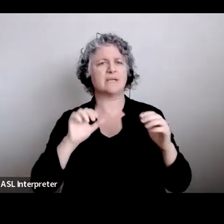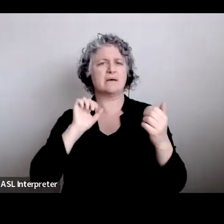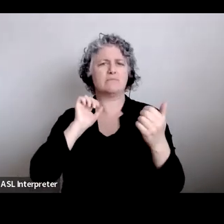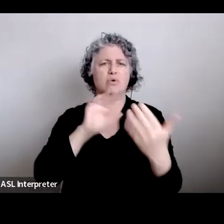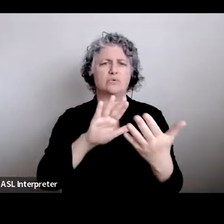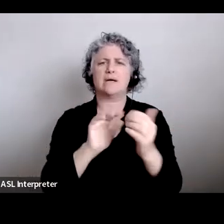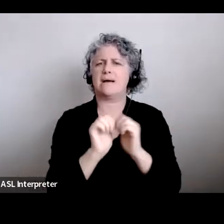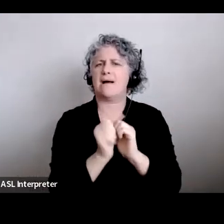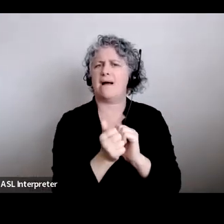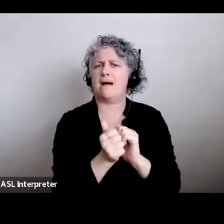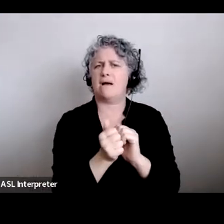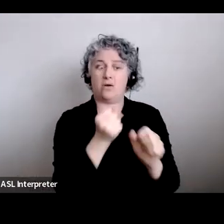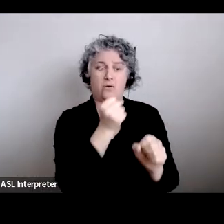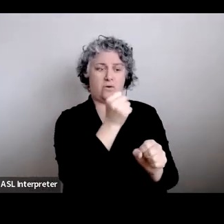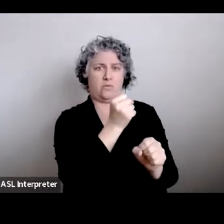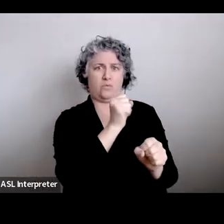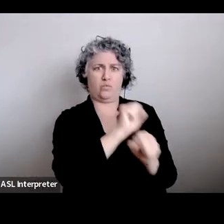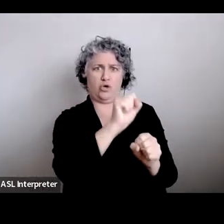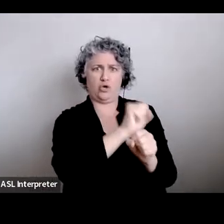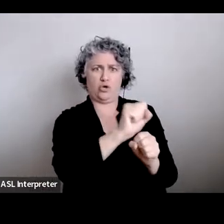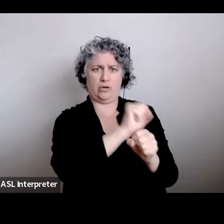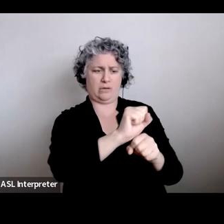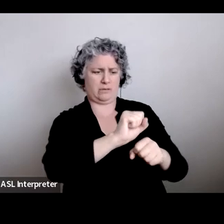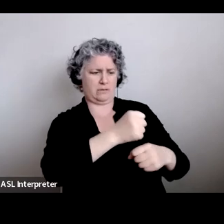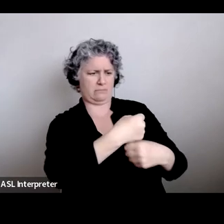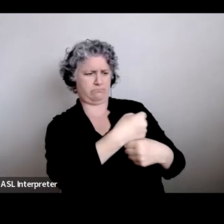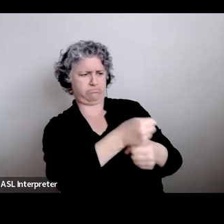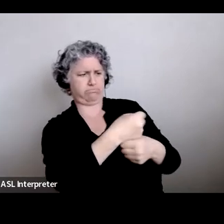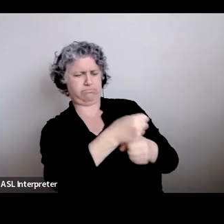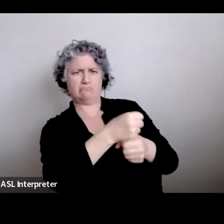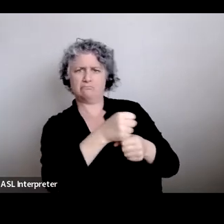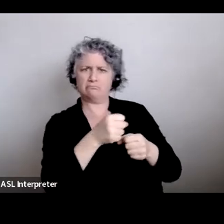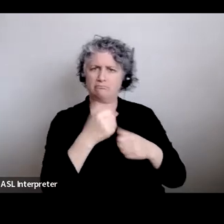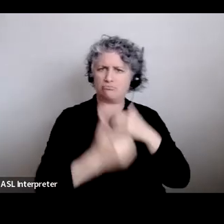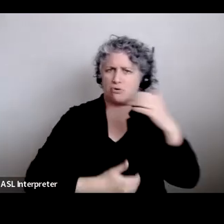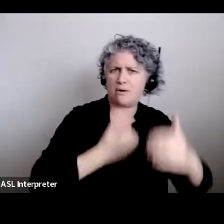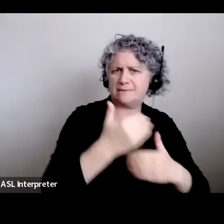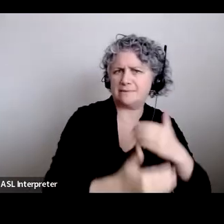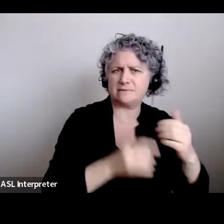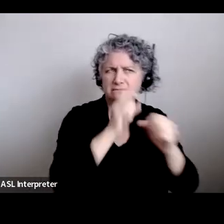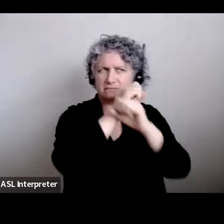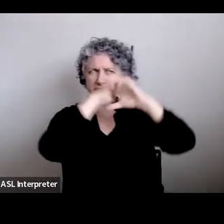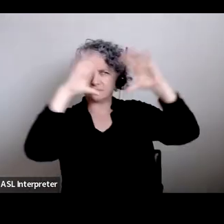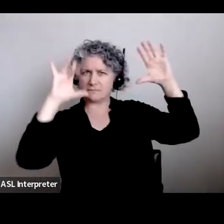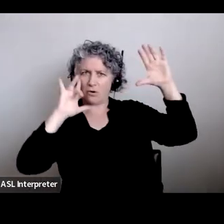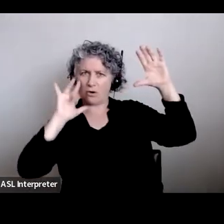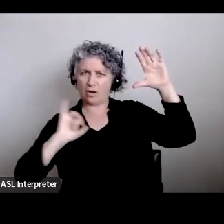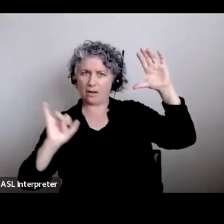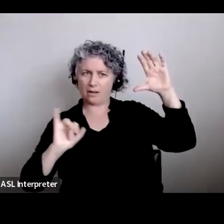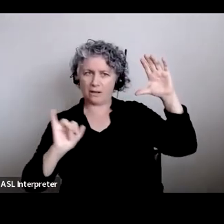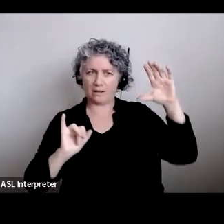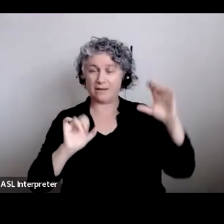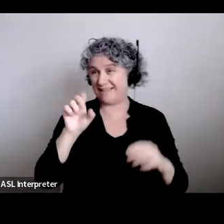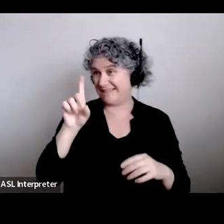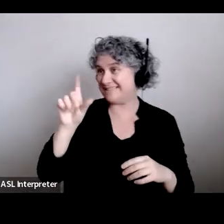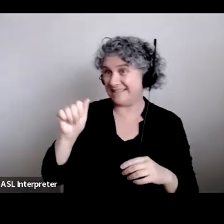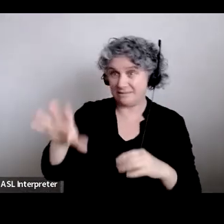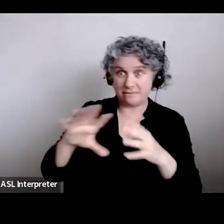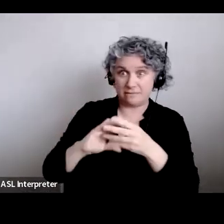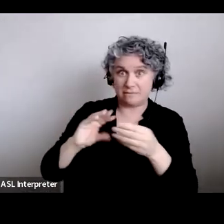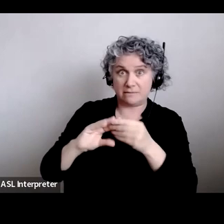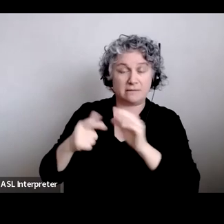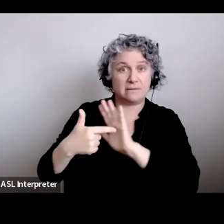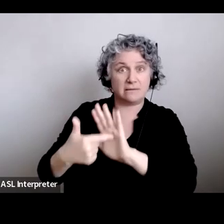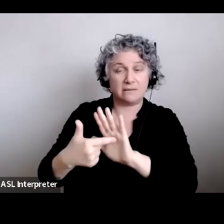make the work. What is the process of making work? So there are people who don't, like, I love Ida's example of, you